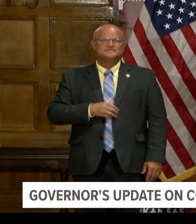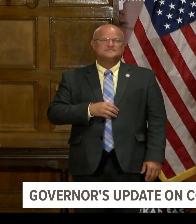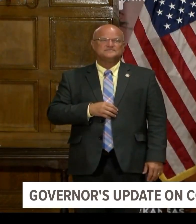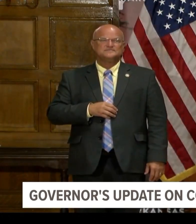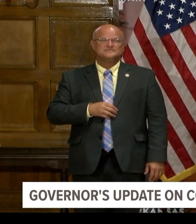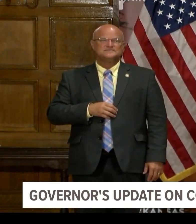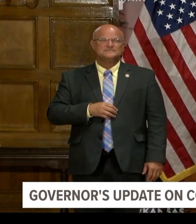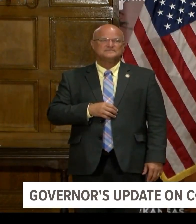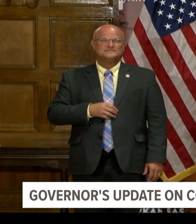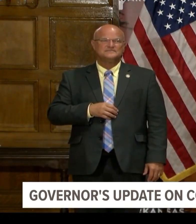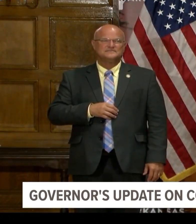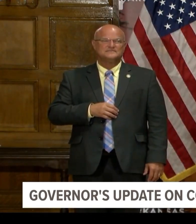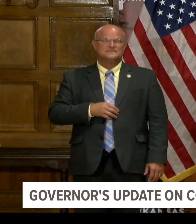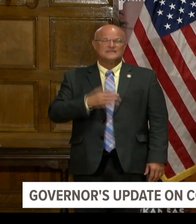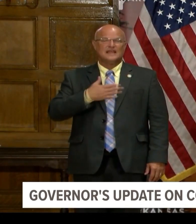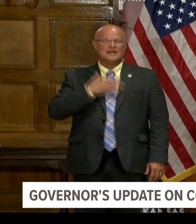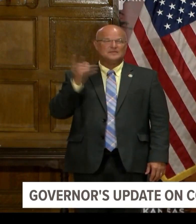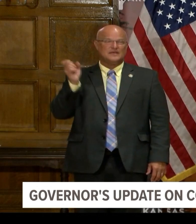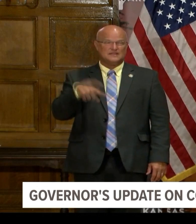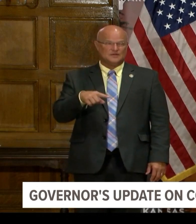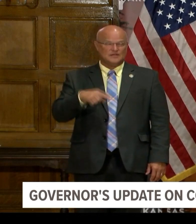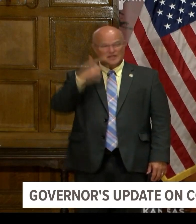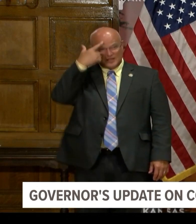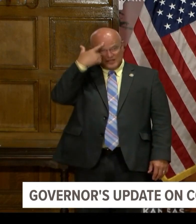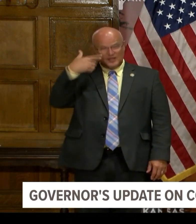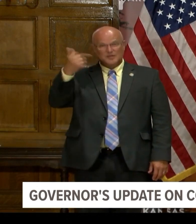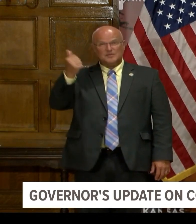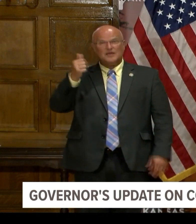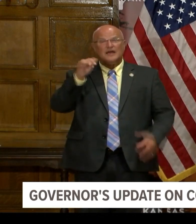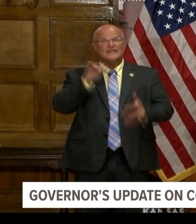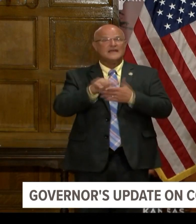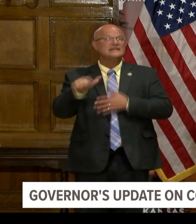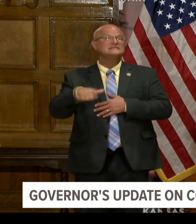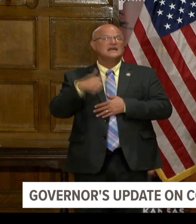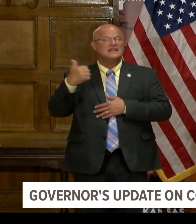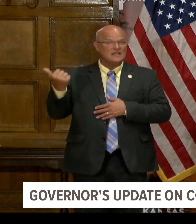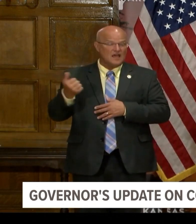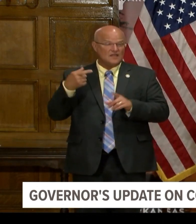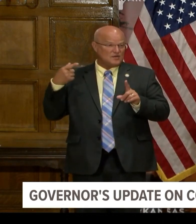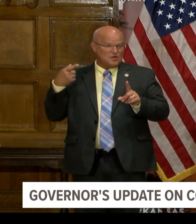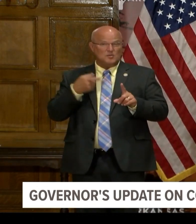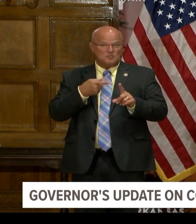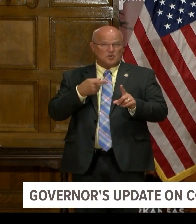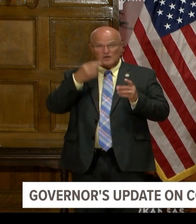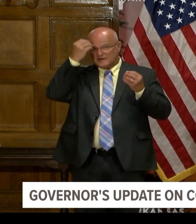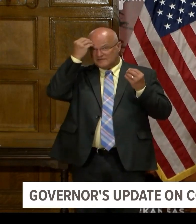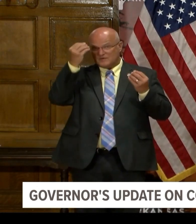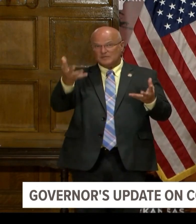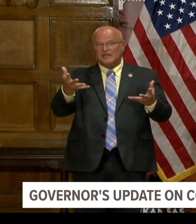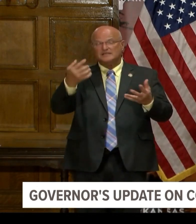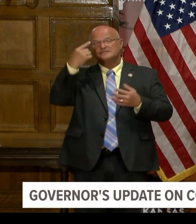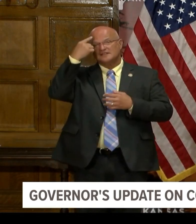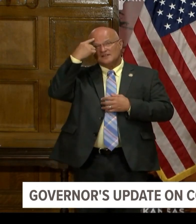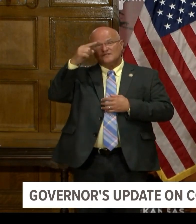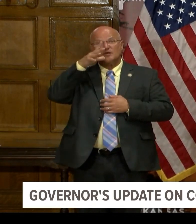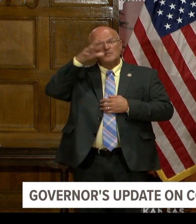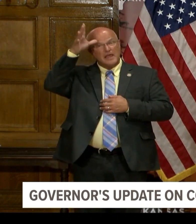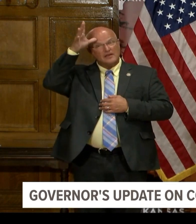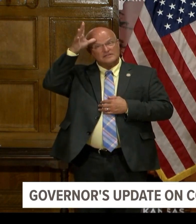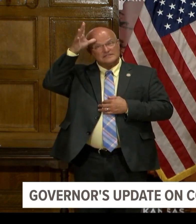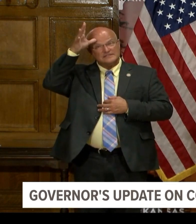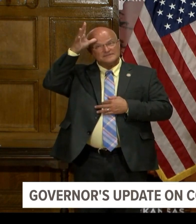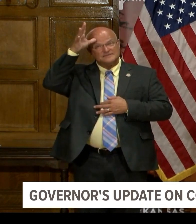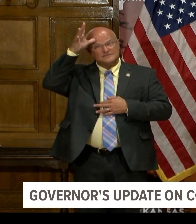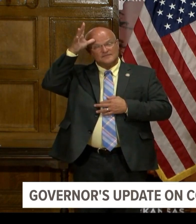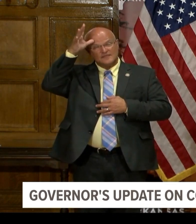Well, I'm glad you asked that question, because that's another point of information for parents